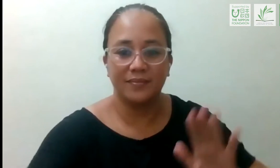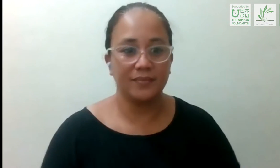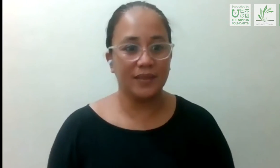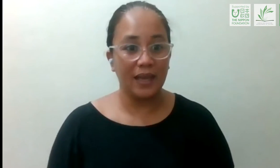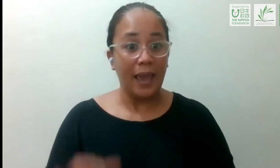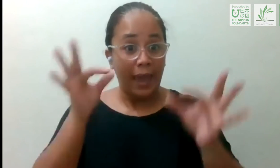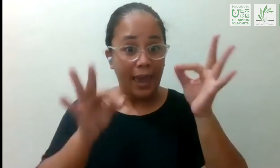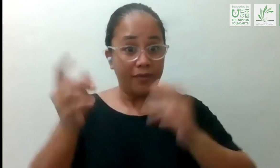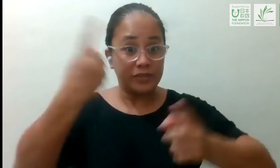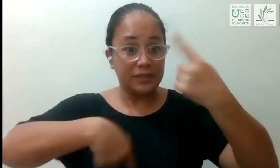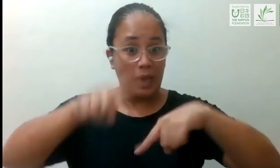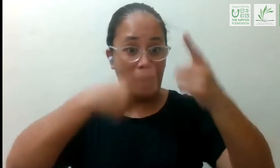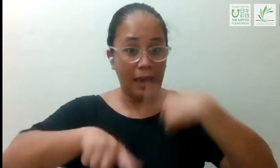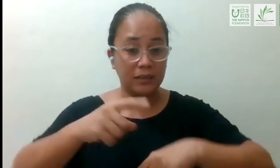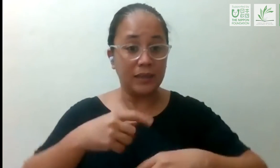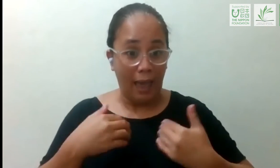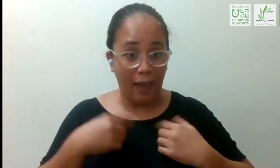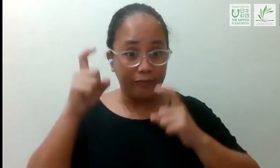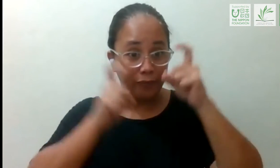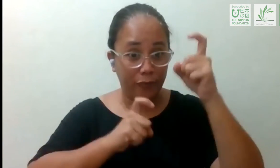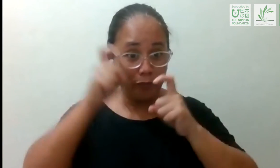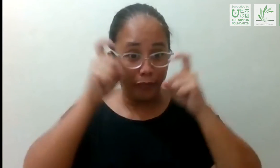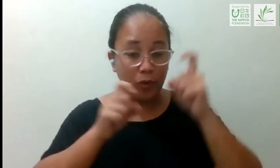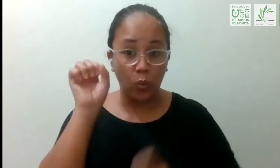if the sign always has a facial expression,